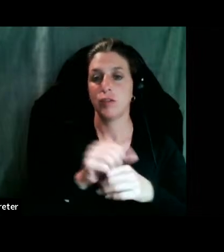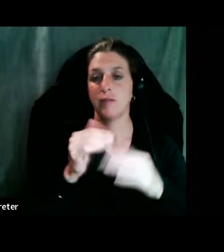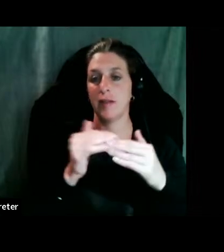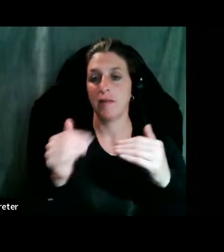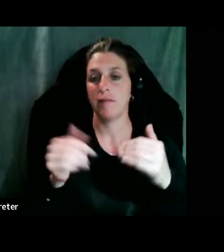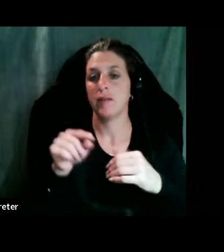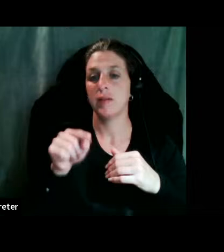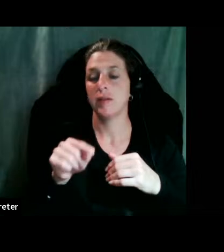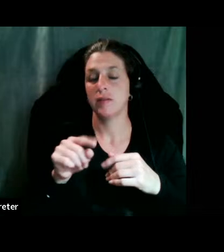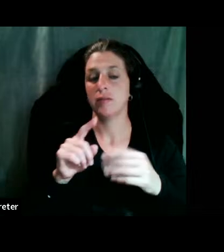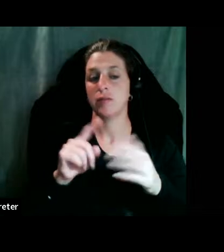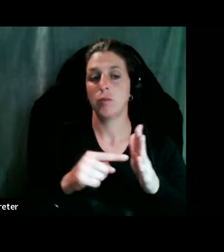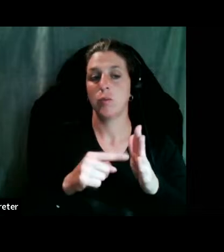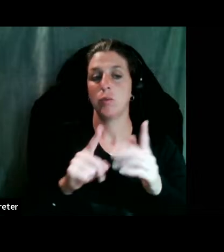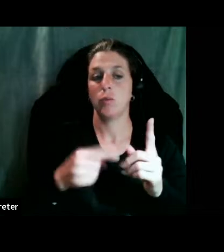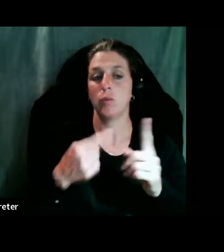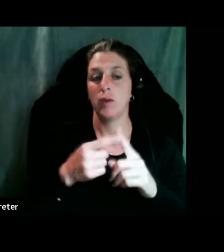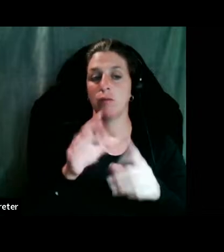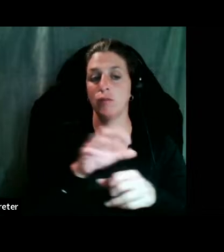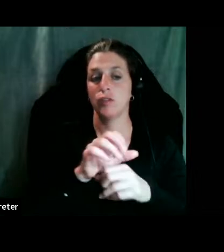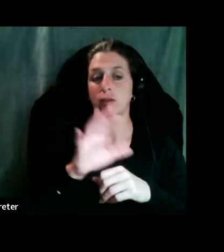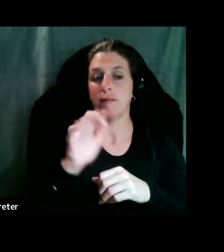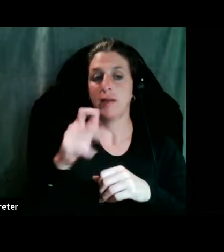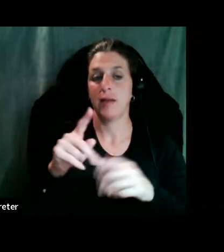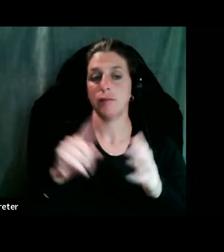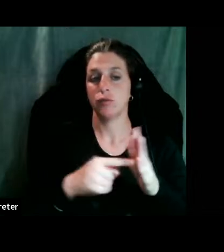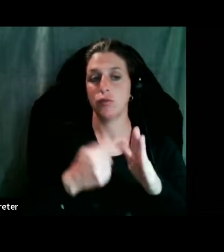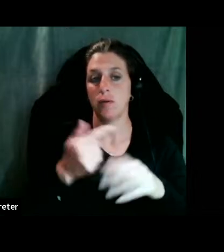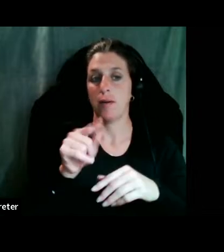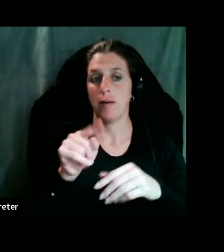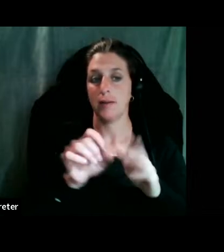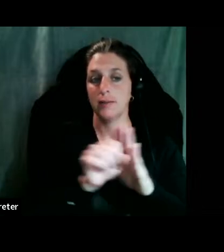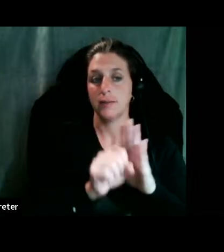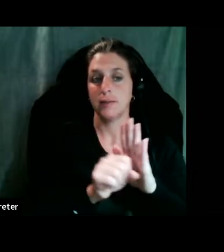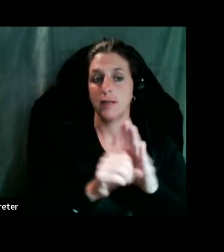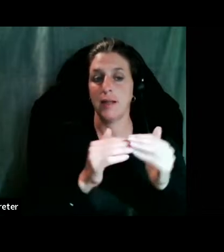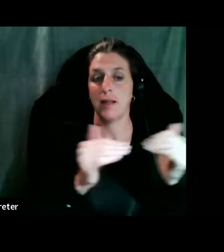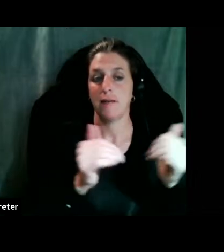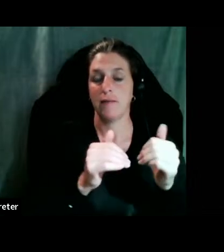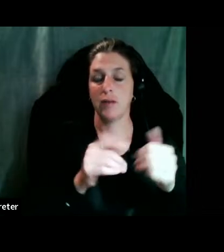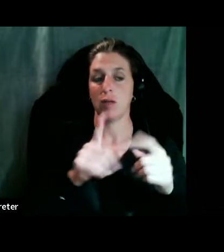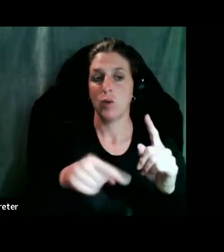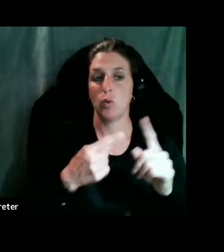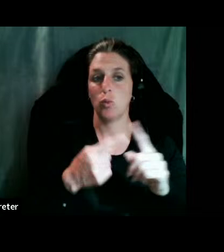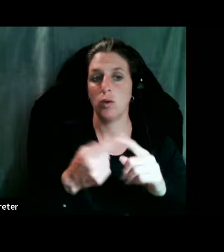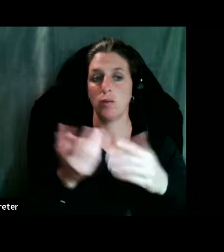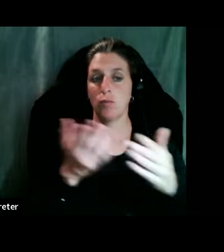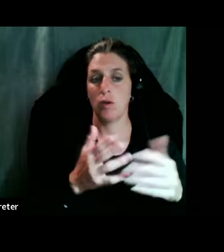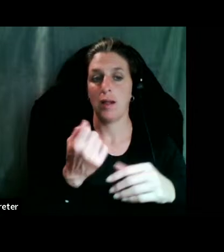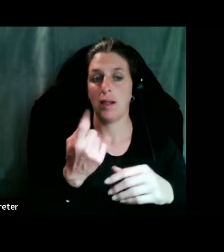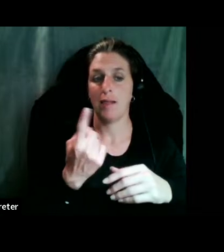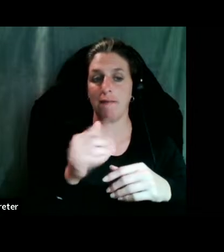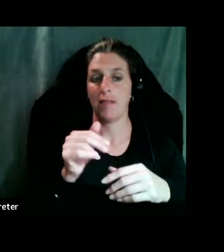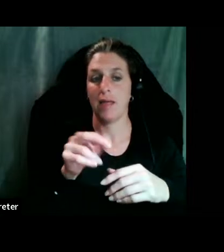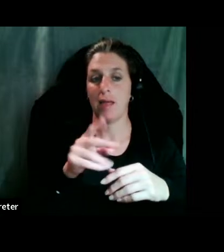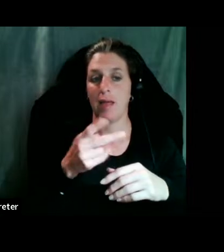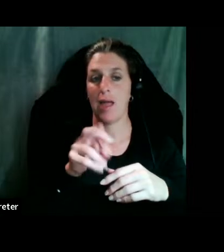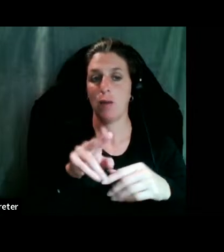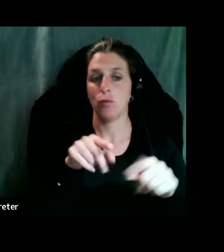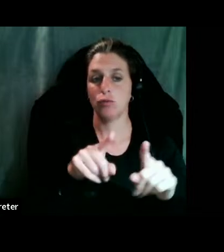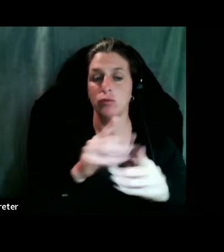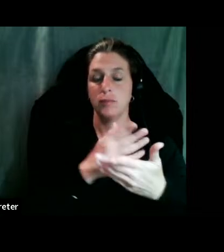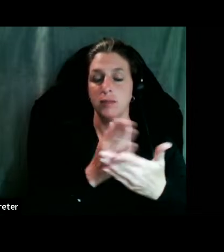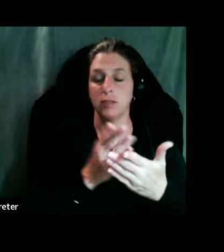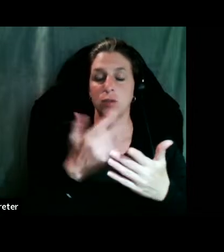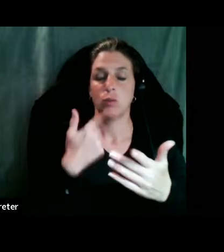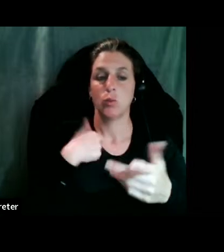cap started at the state level, when it was brought in at the 11th hour during budgets. And so